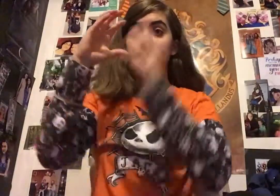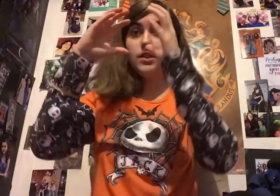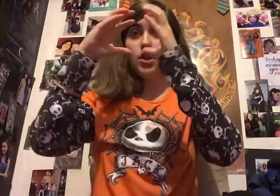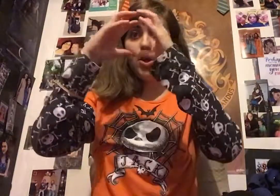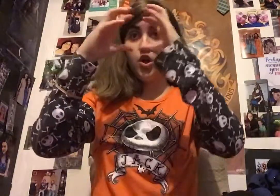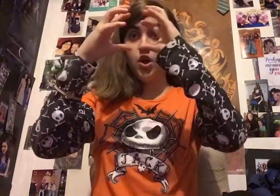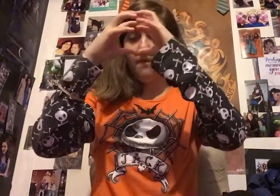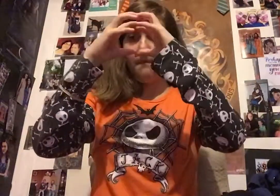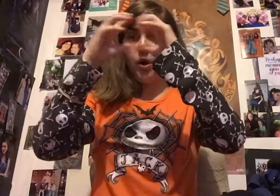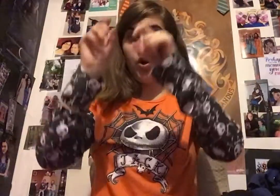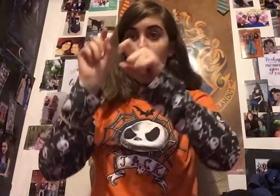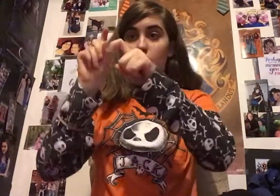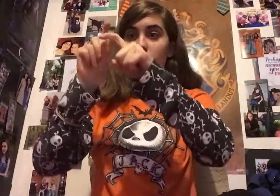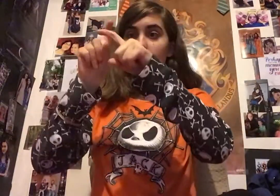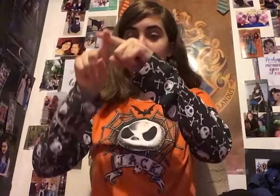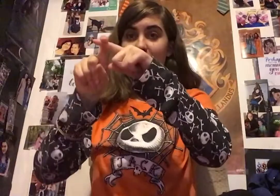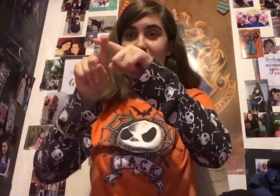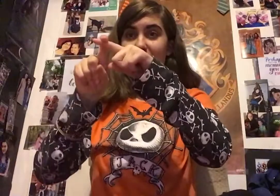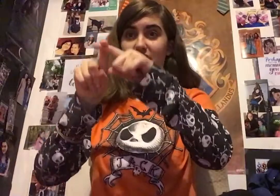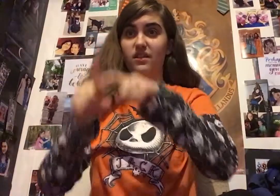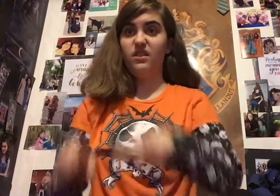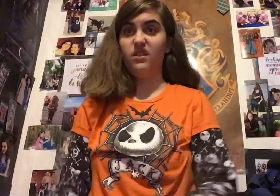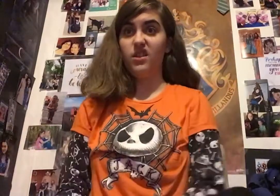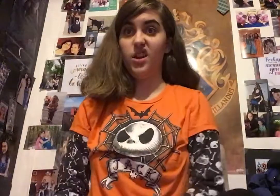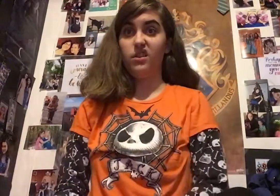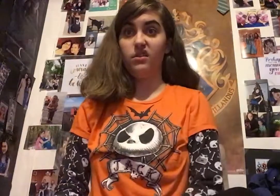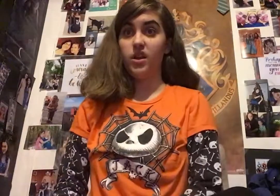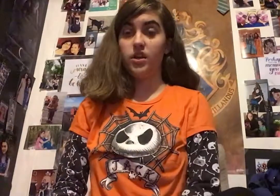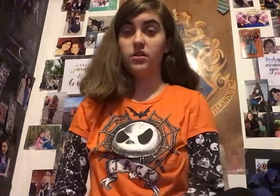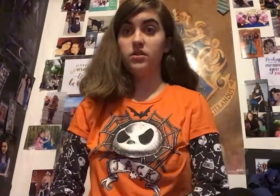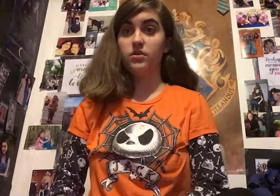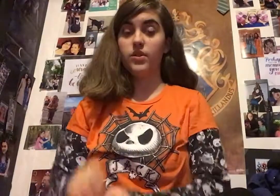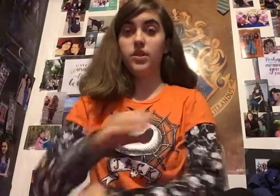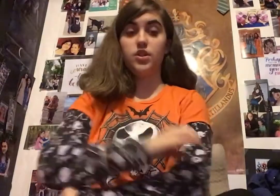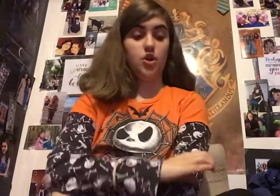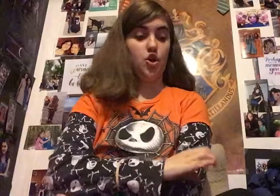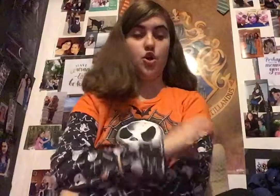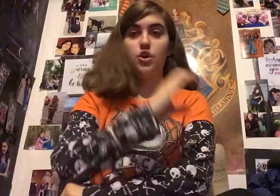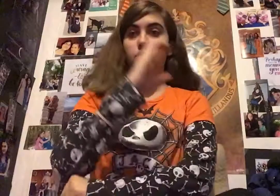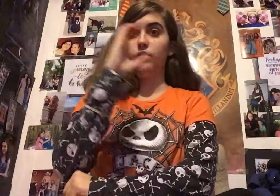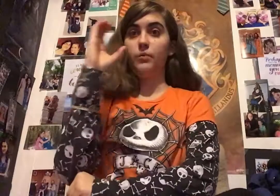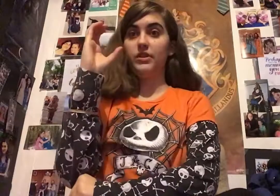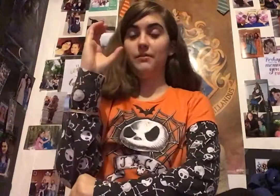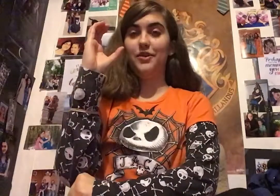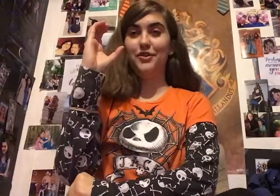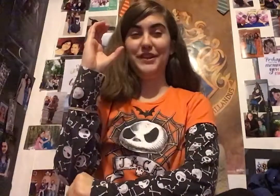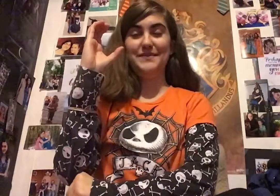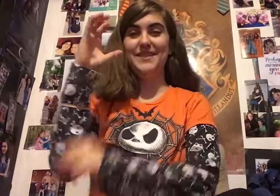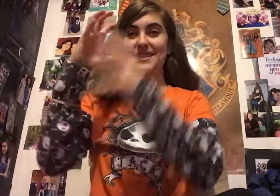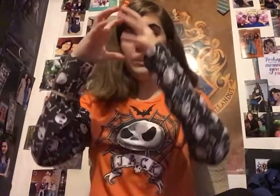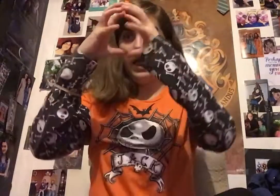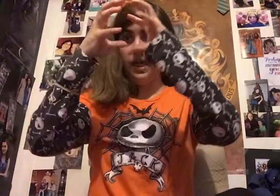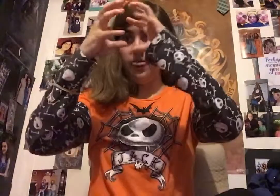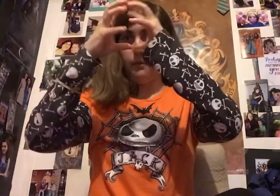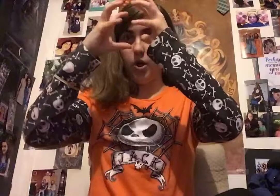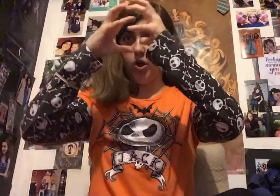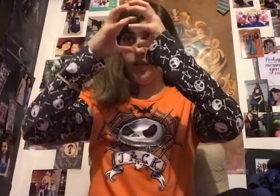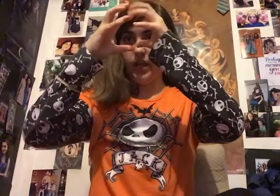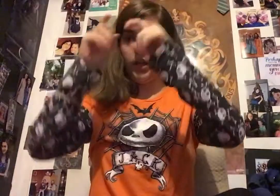Christmas, ball, hang thing, I guess. So it's, one more time. Christmas, the ball thingy,